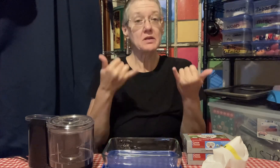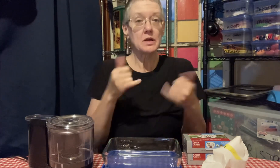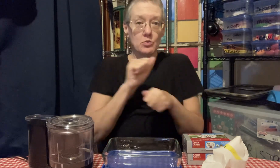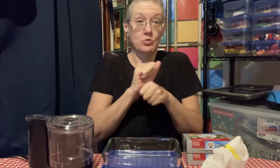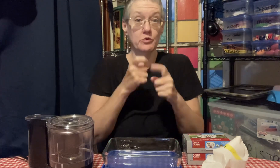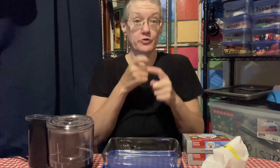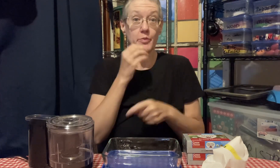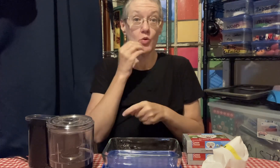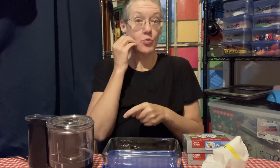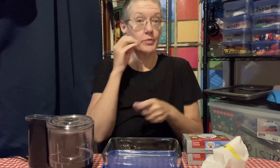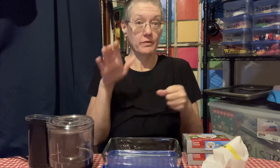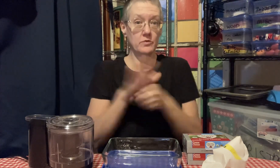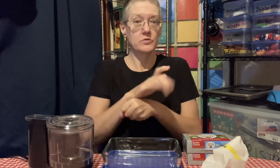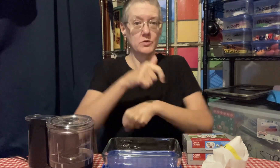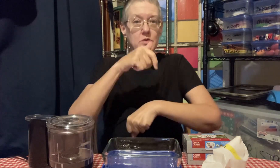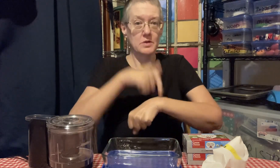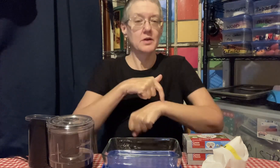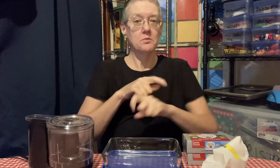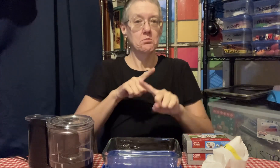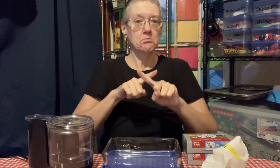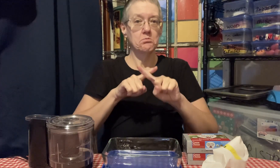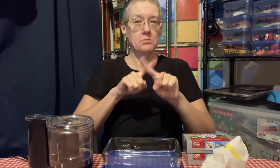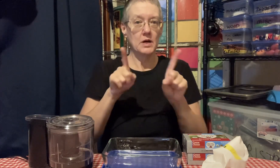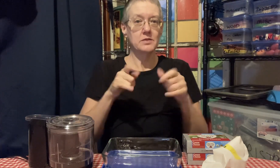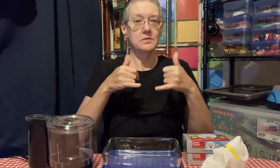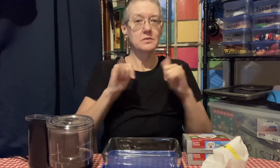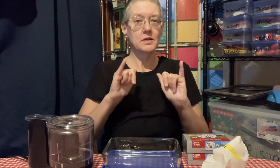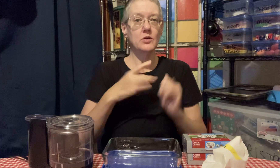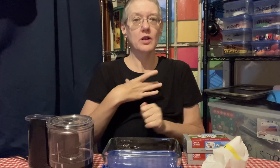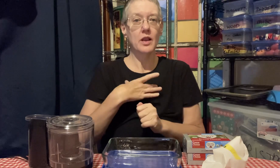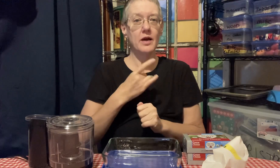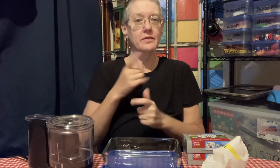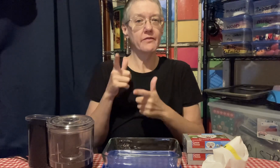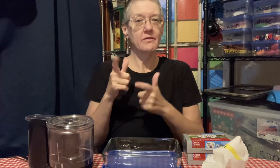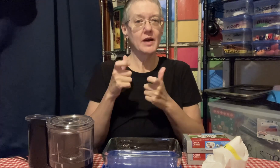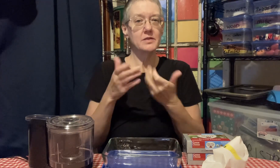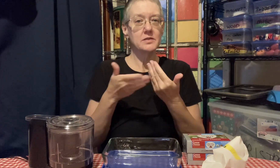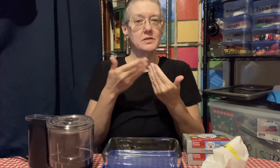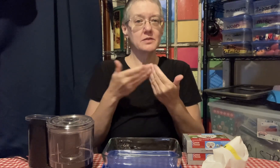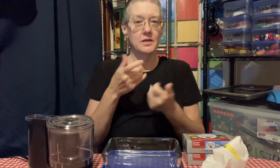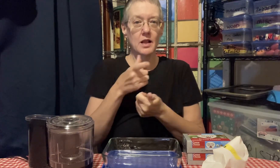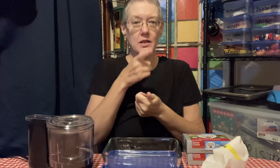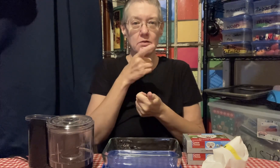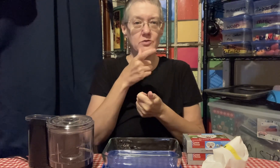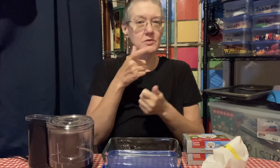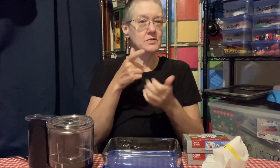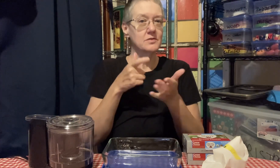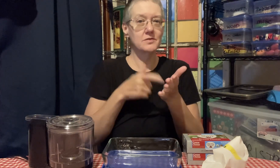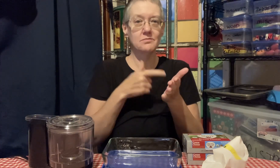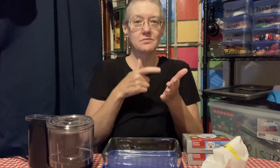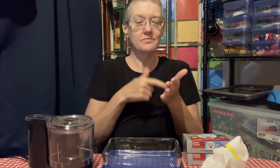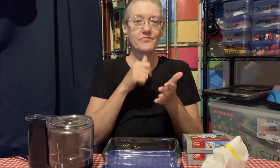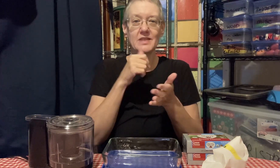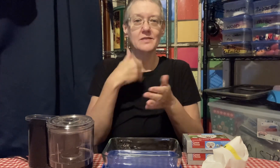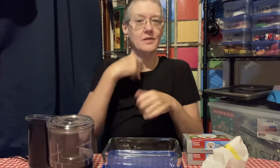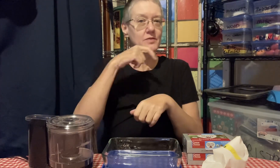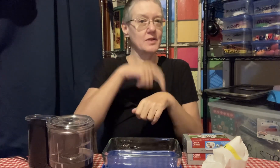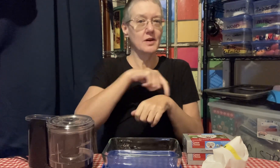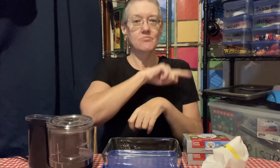But not anymore. Now he works full-time from home, but he still likes to have a fast, easy lunch because sometimes he just doesn't